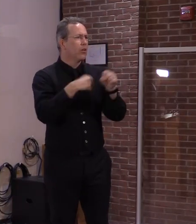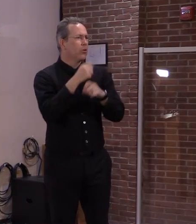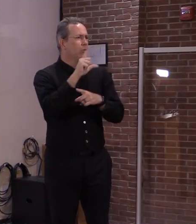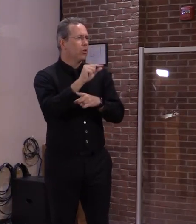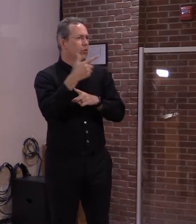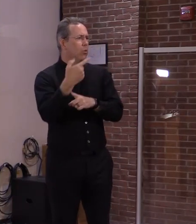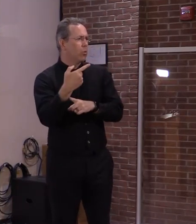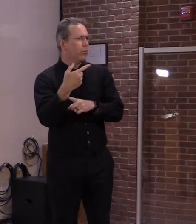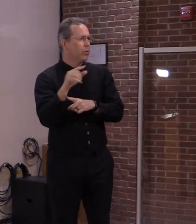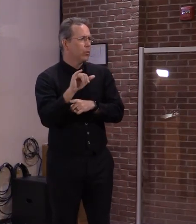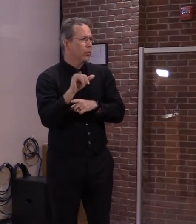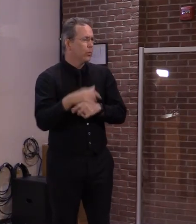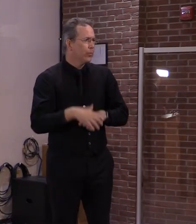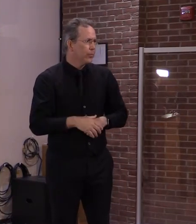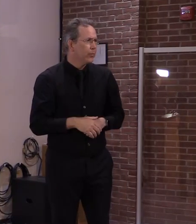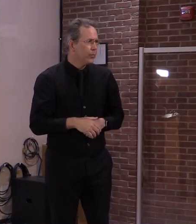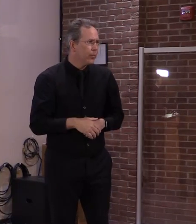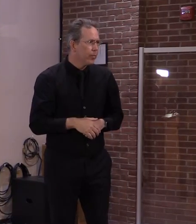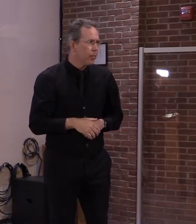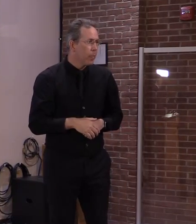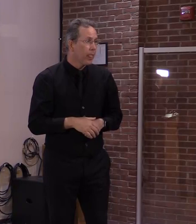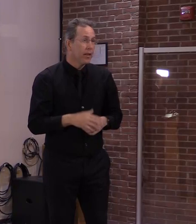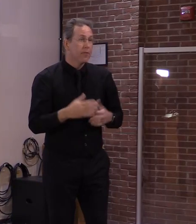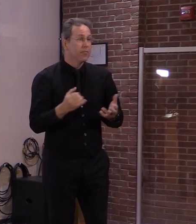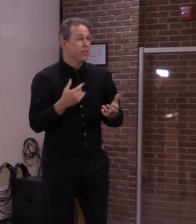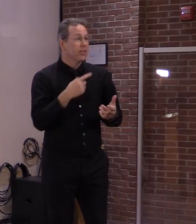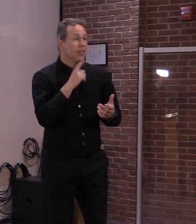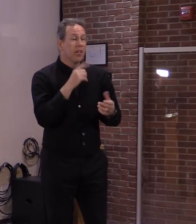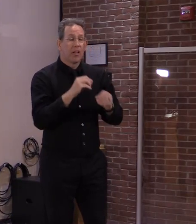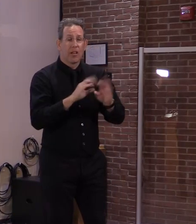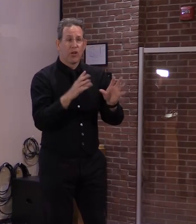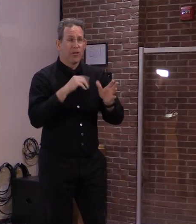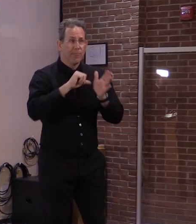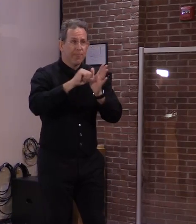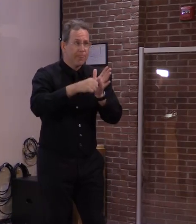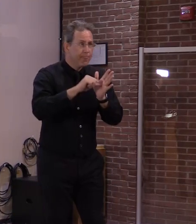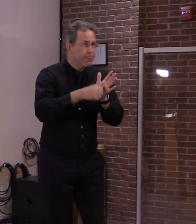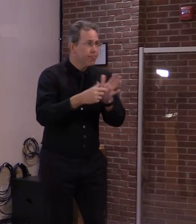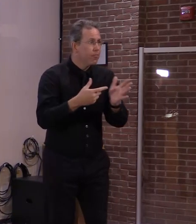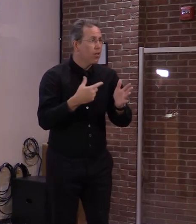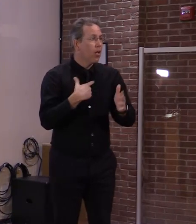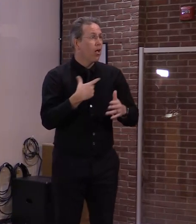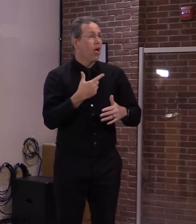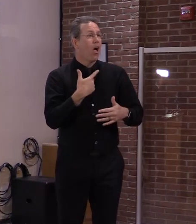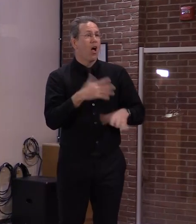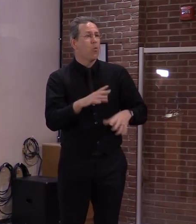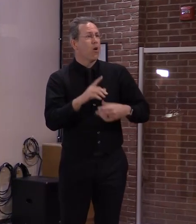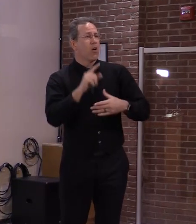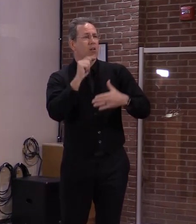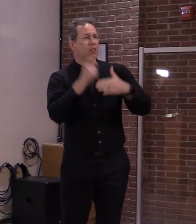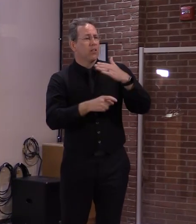ability to say clearly that they are not going to be taxing these emergency grants and loans